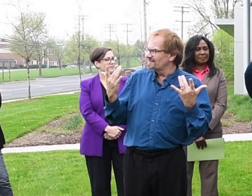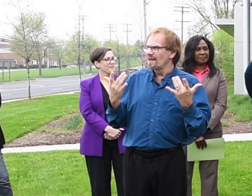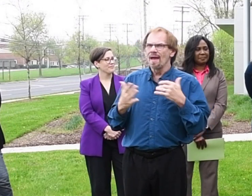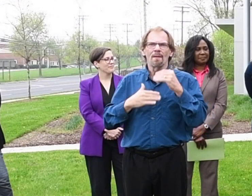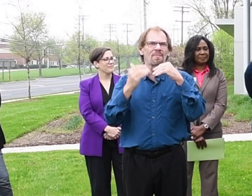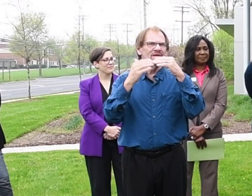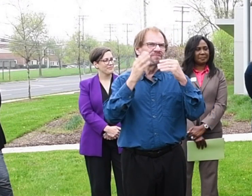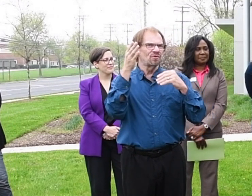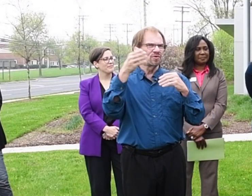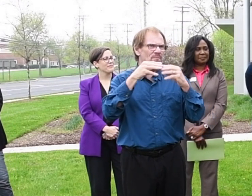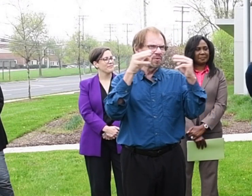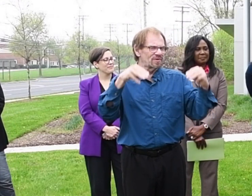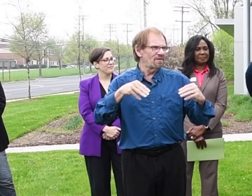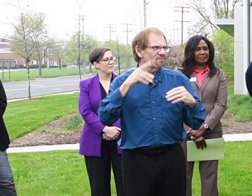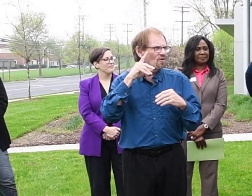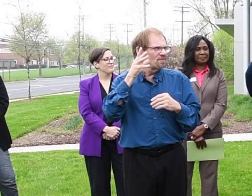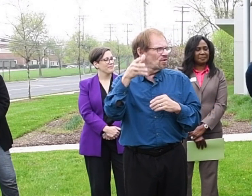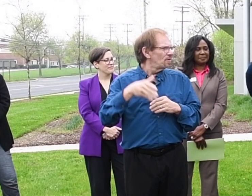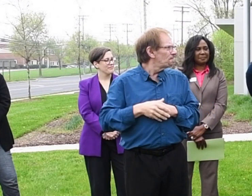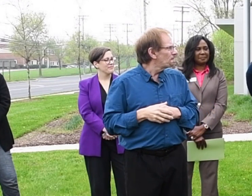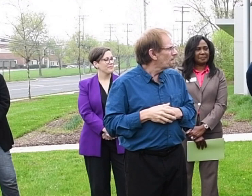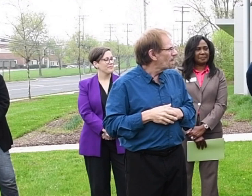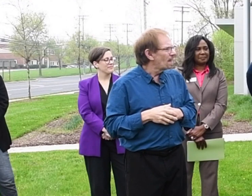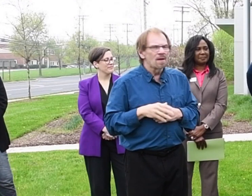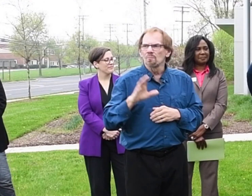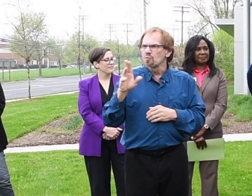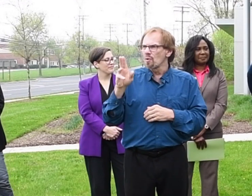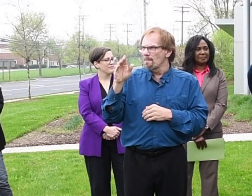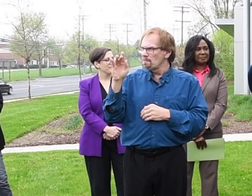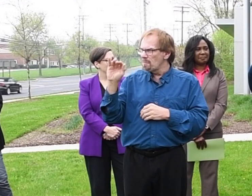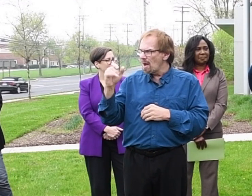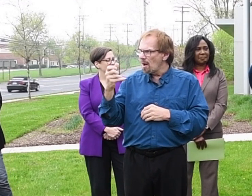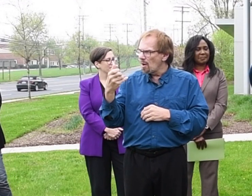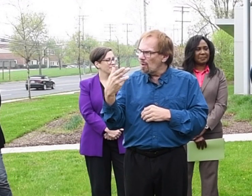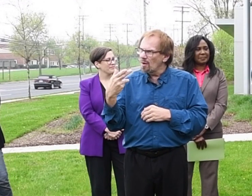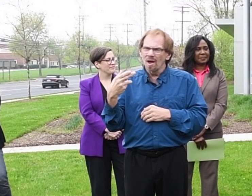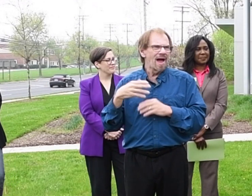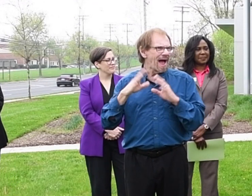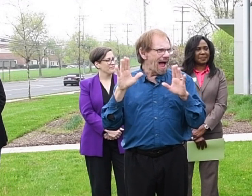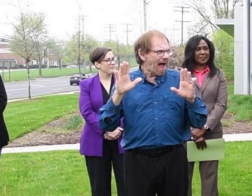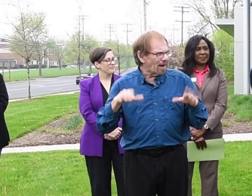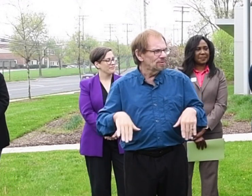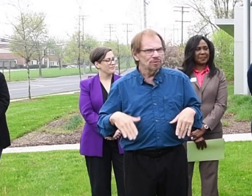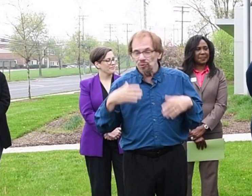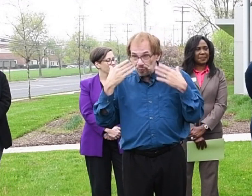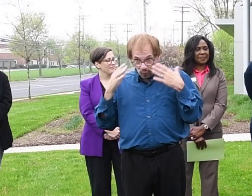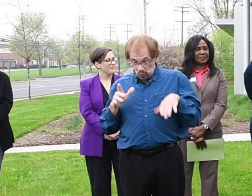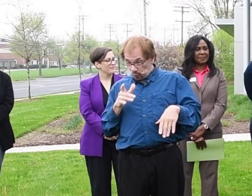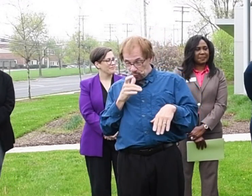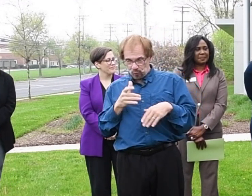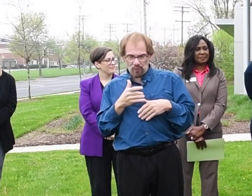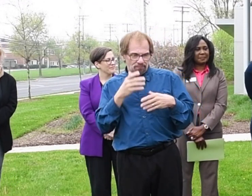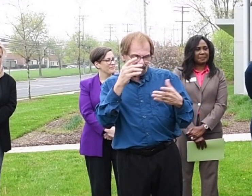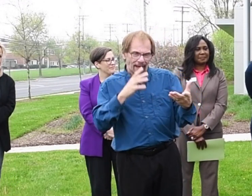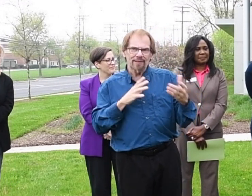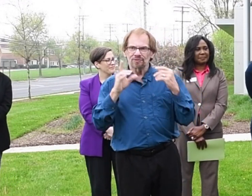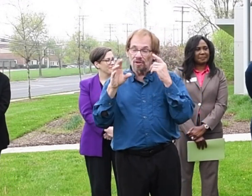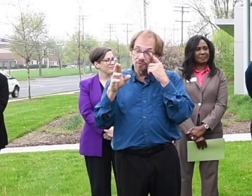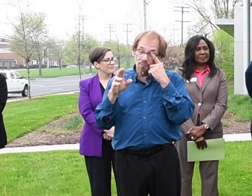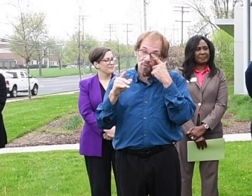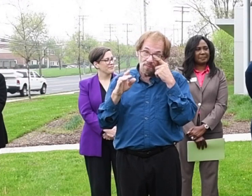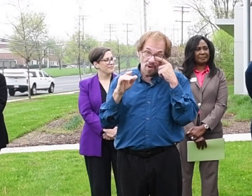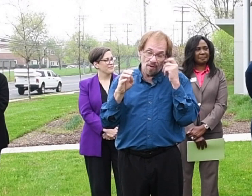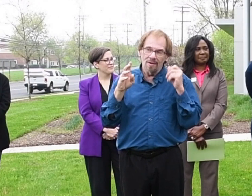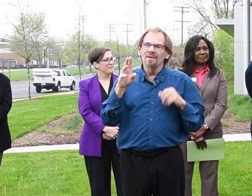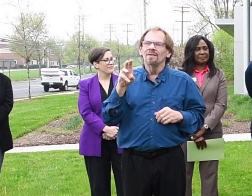for the public, for public viewing. So the Brumball House, those of you that don't know who Dr. Brumball was, he was he was our local